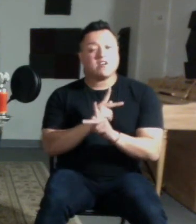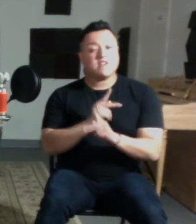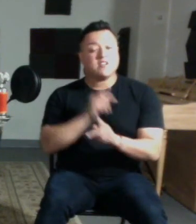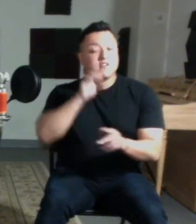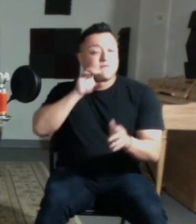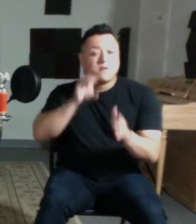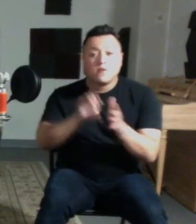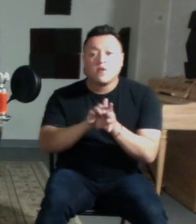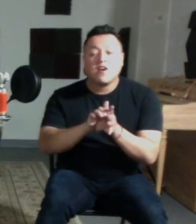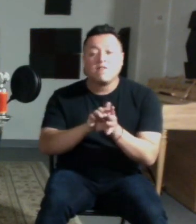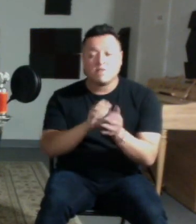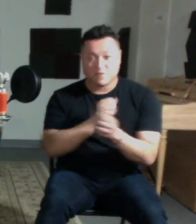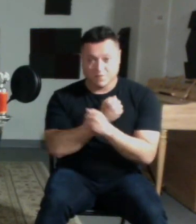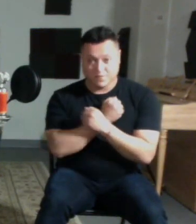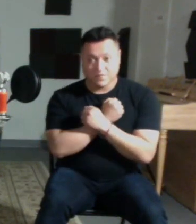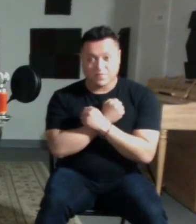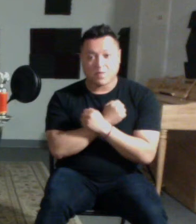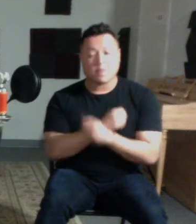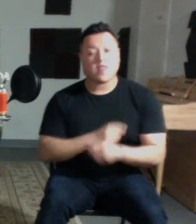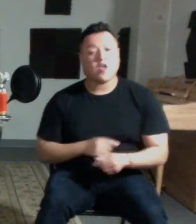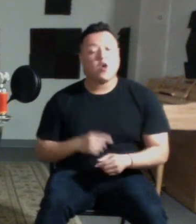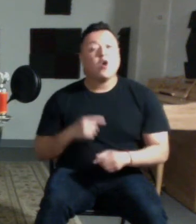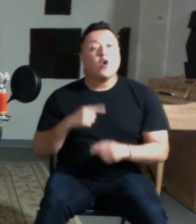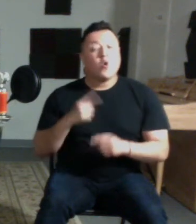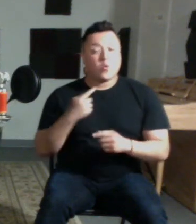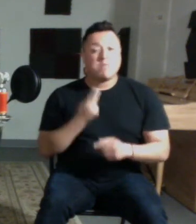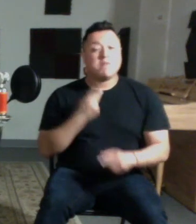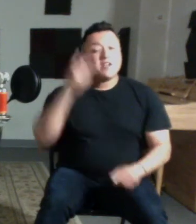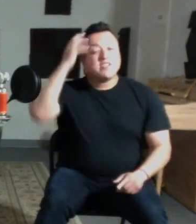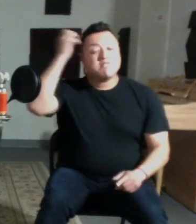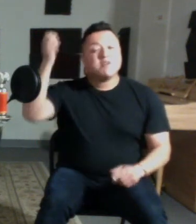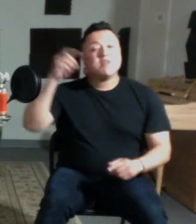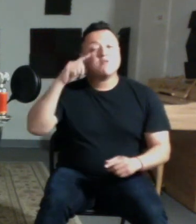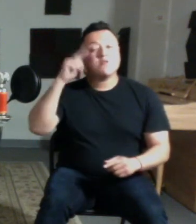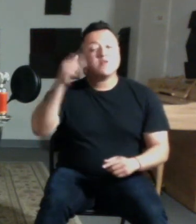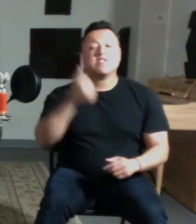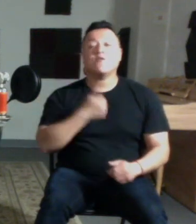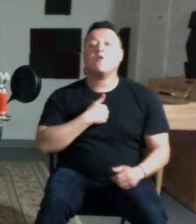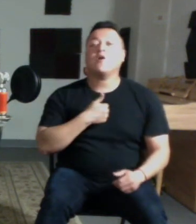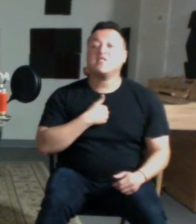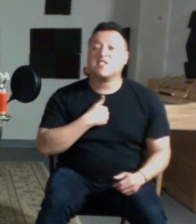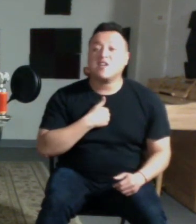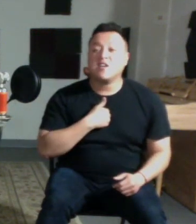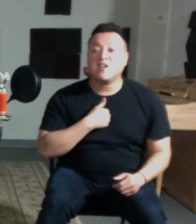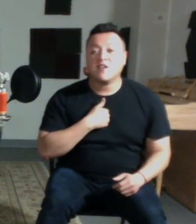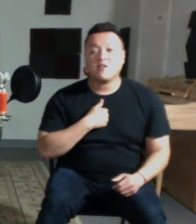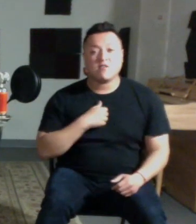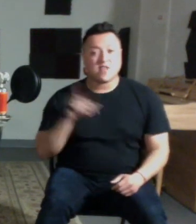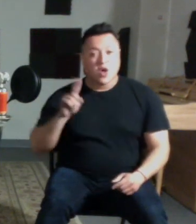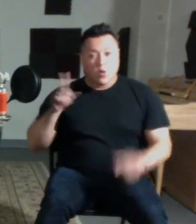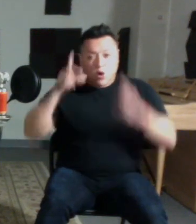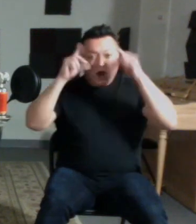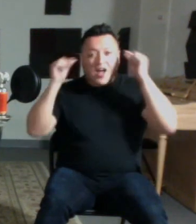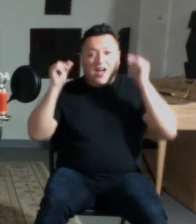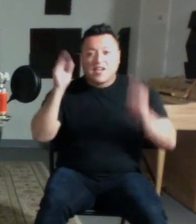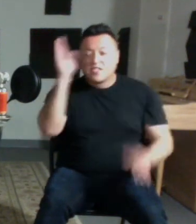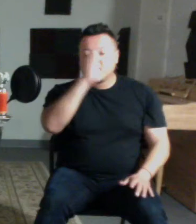Love and photograph. We made these memories for ourselves, where our eyes are